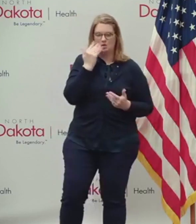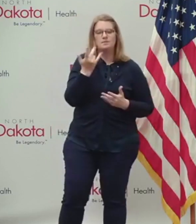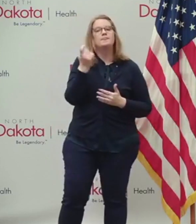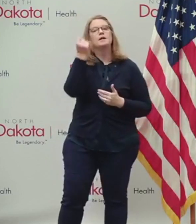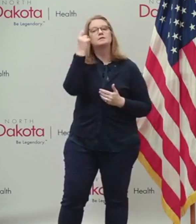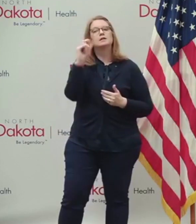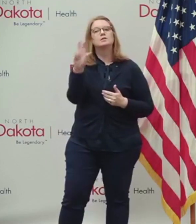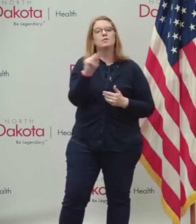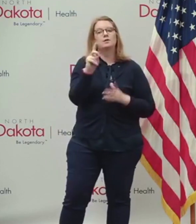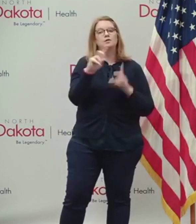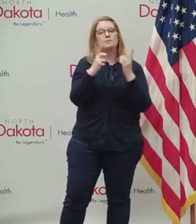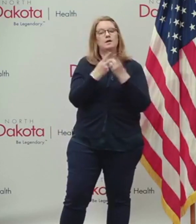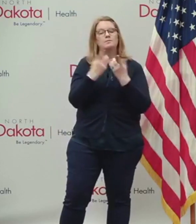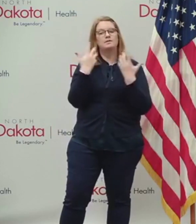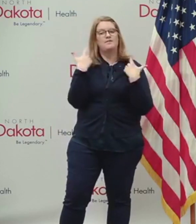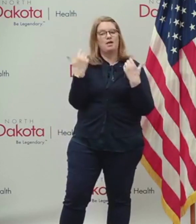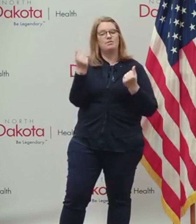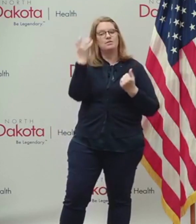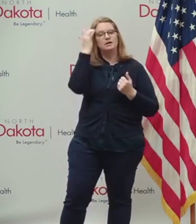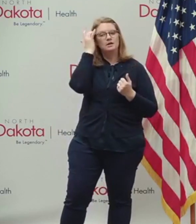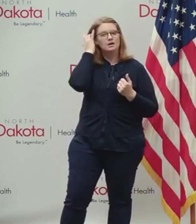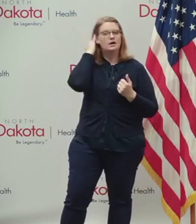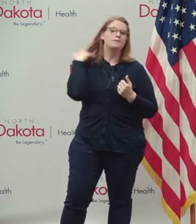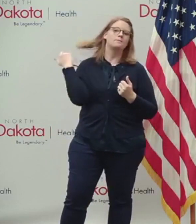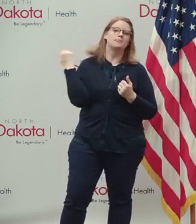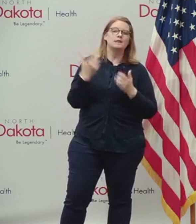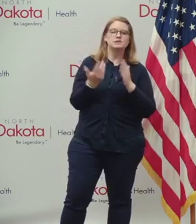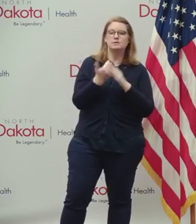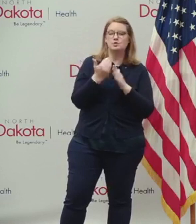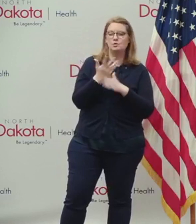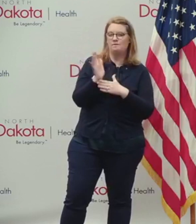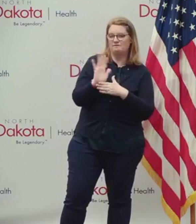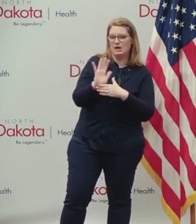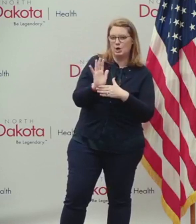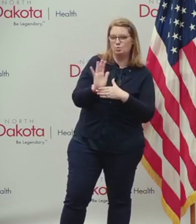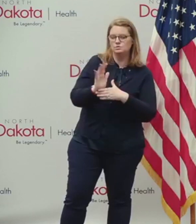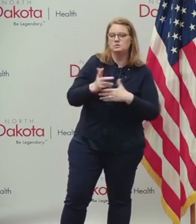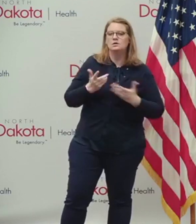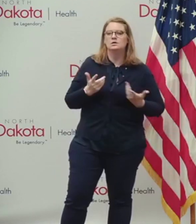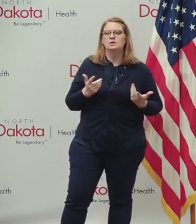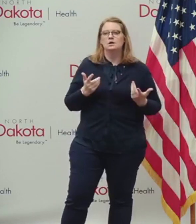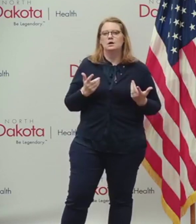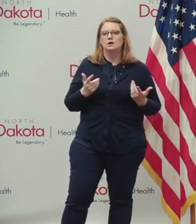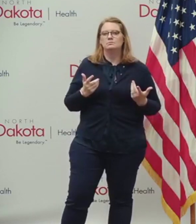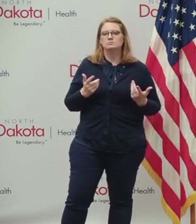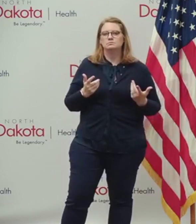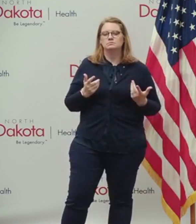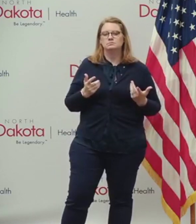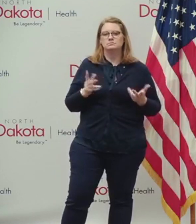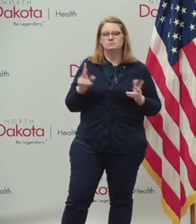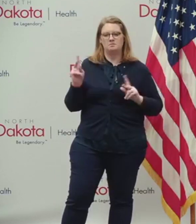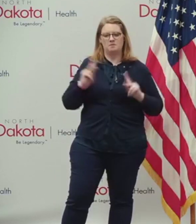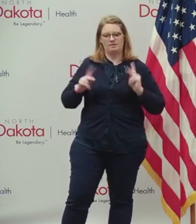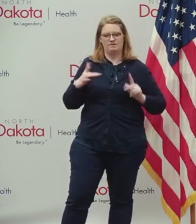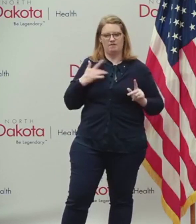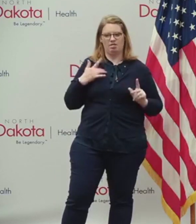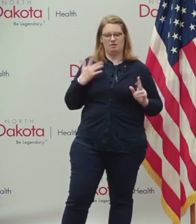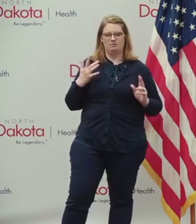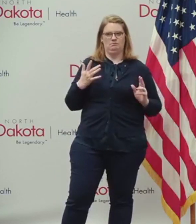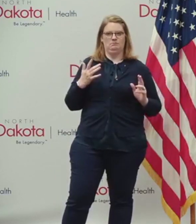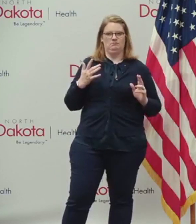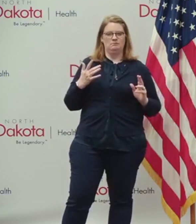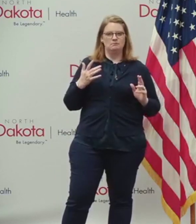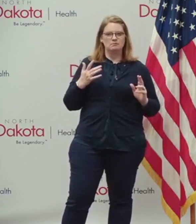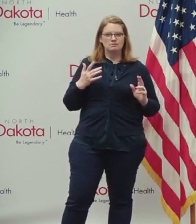out on the North Dakota Department of Health website, and I think that some people were reacting that we were